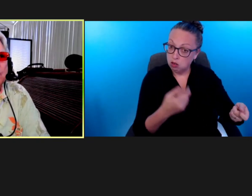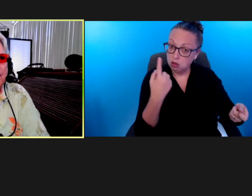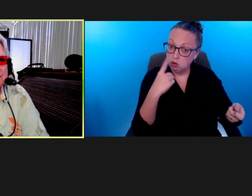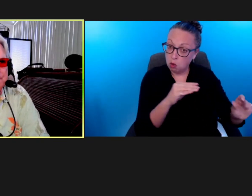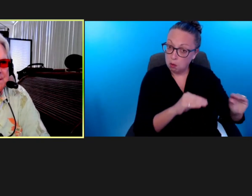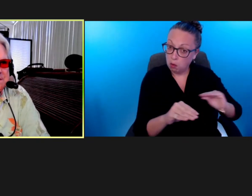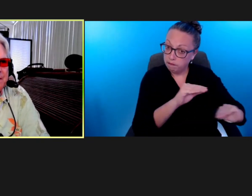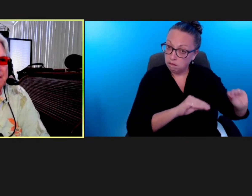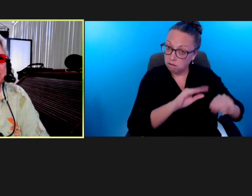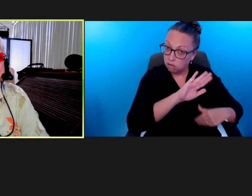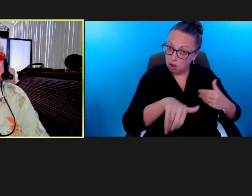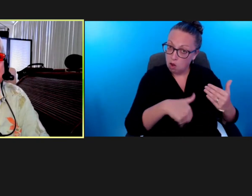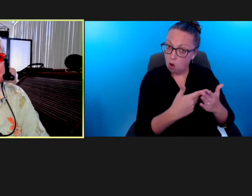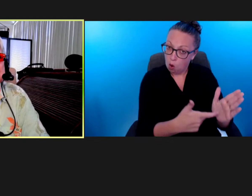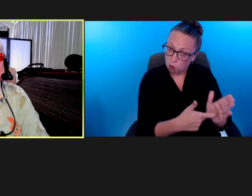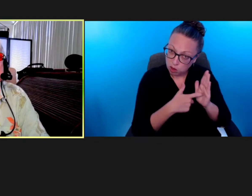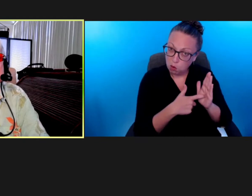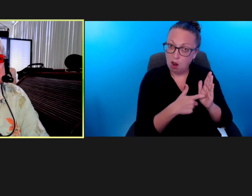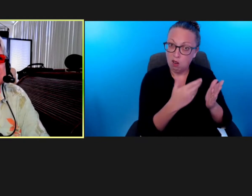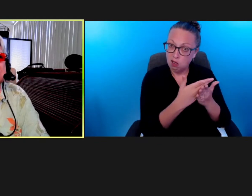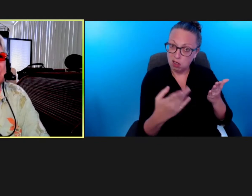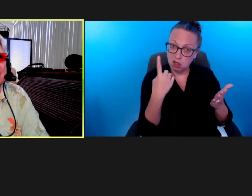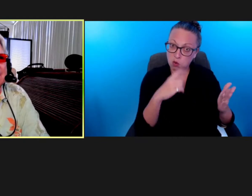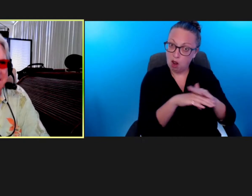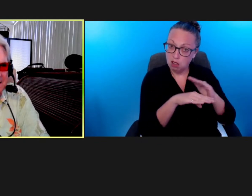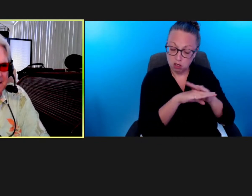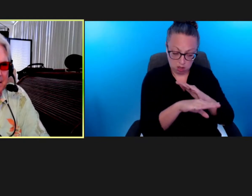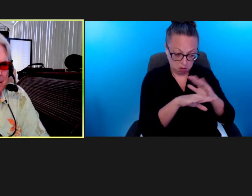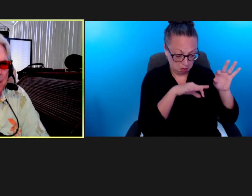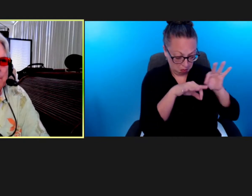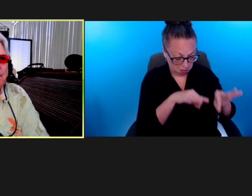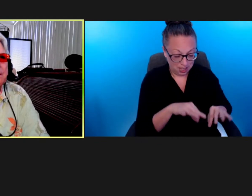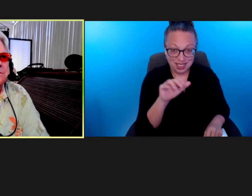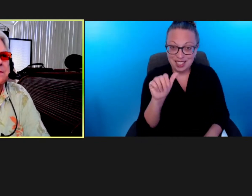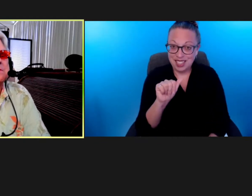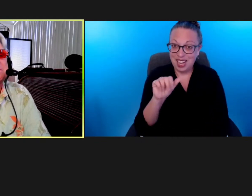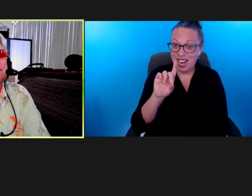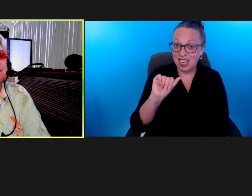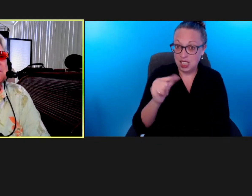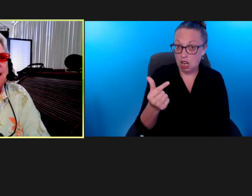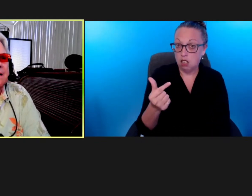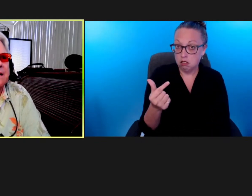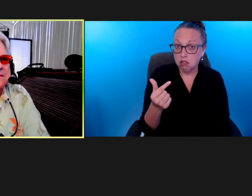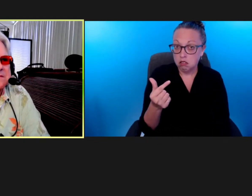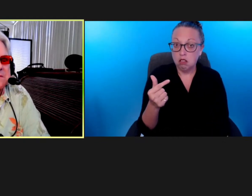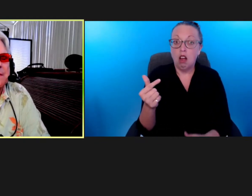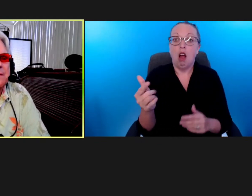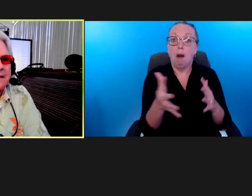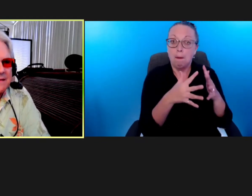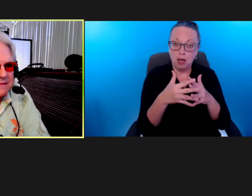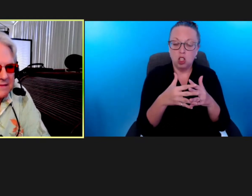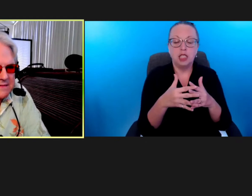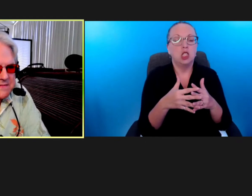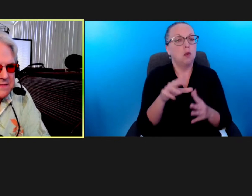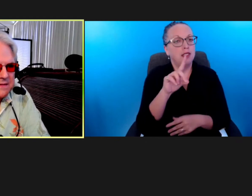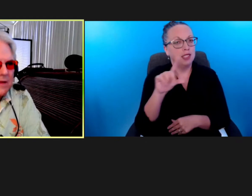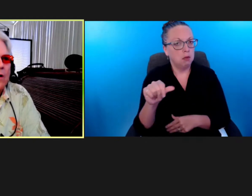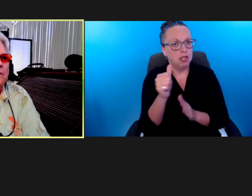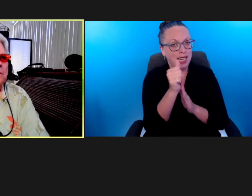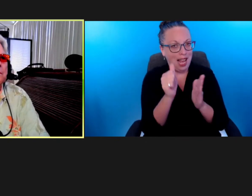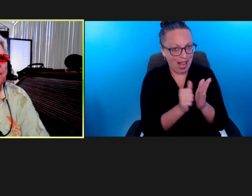all required specifications for access are detailed in the ADAG, Americans with Disabilities Act Accessibility